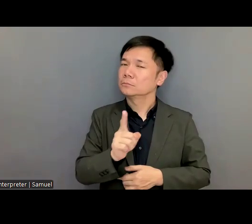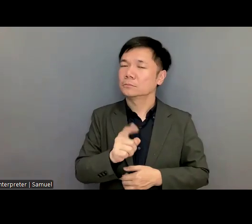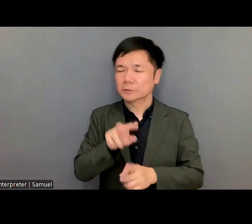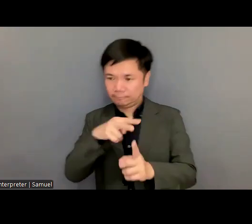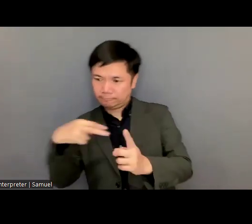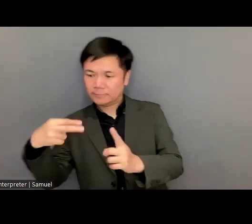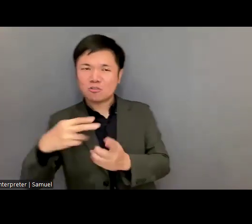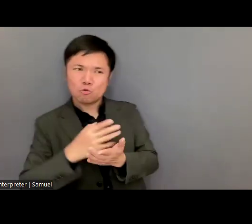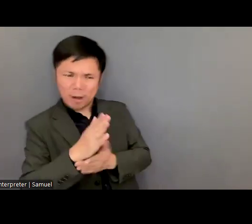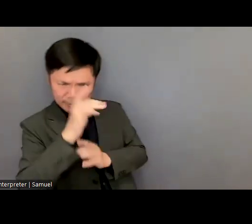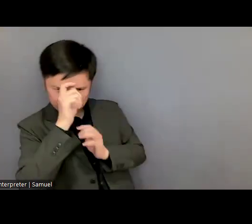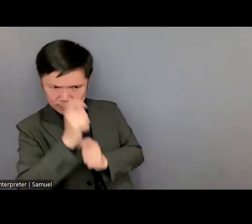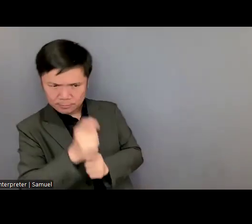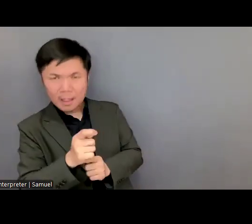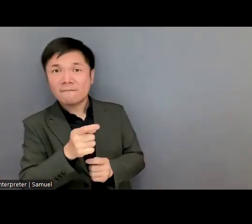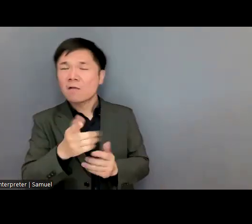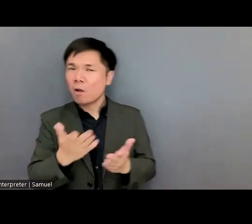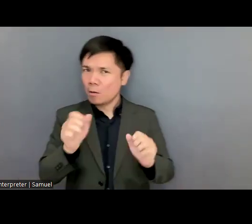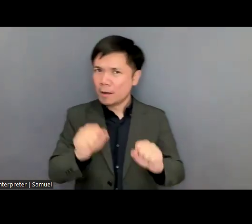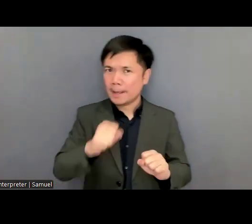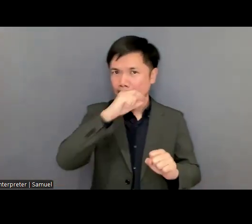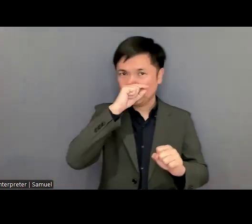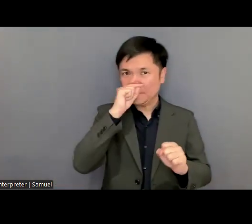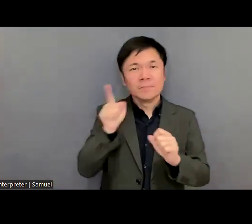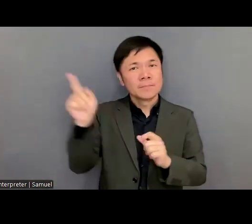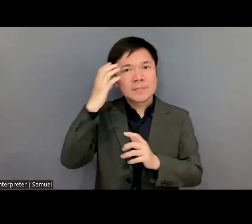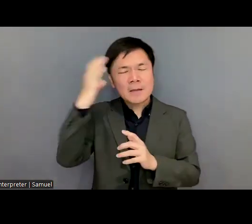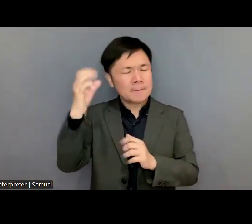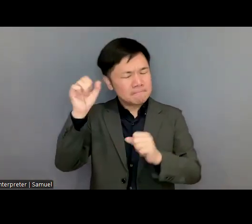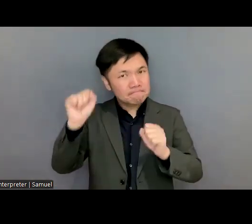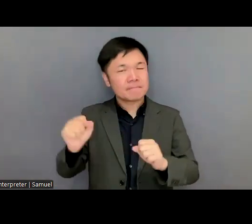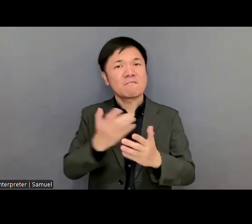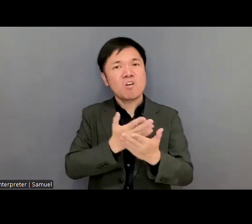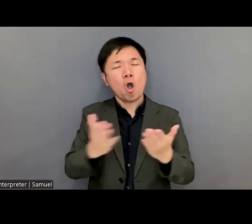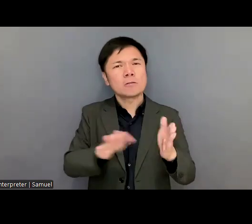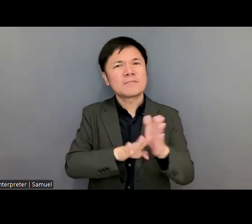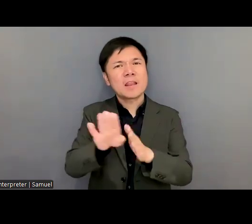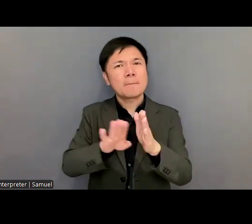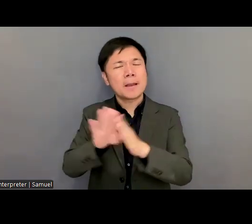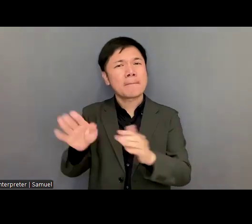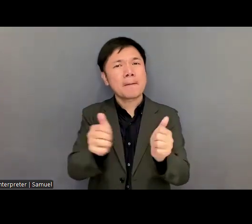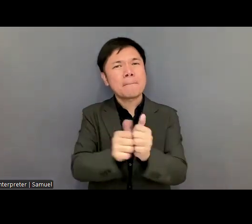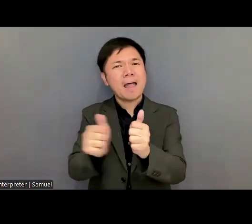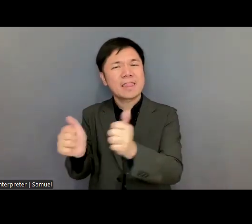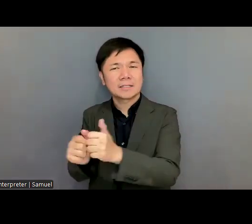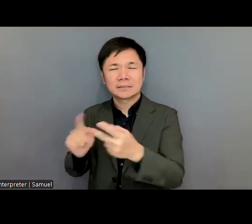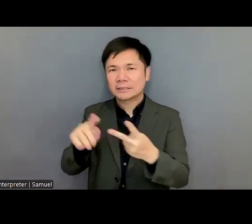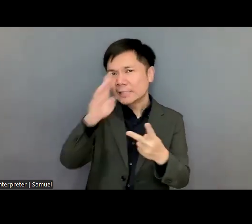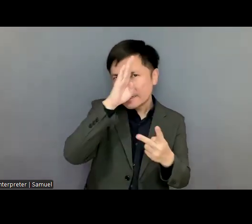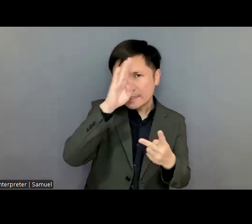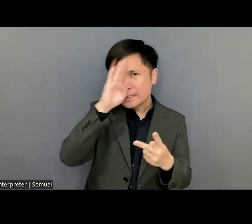really reinforce to not only to the government, but even to the development partners, to the academia, and to all